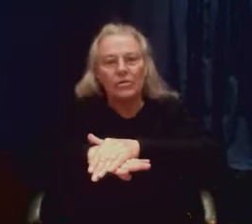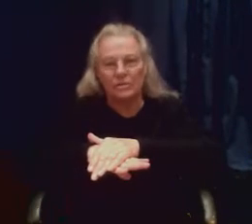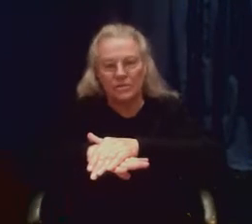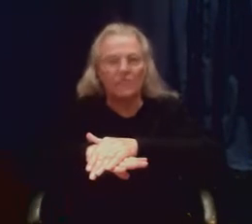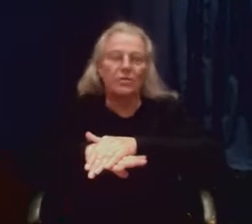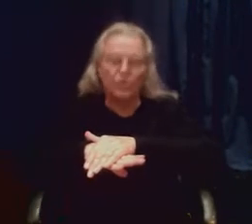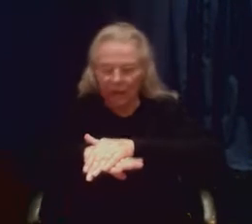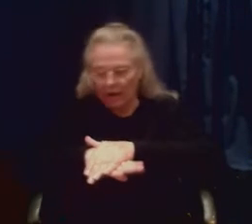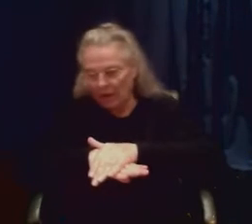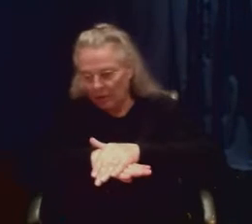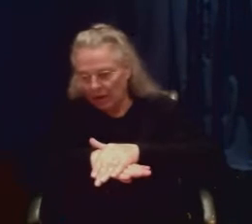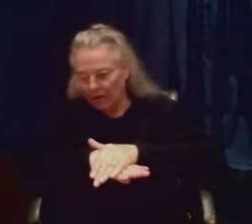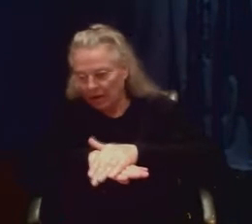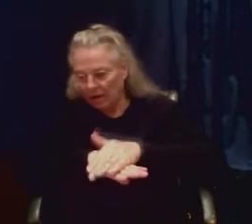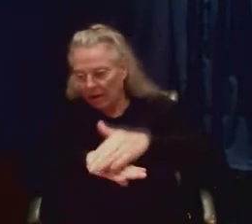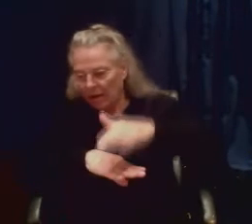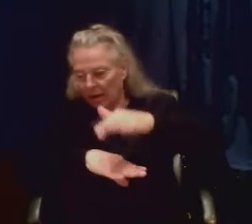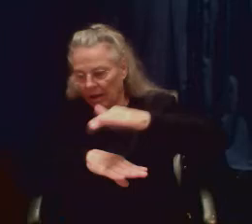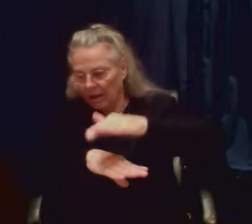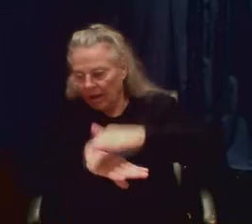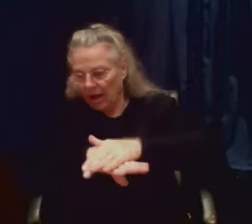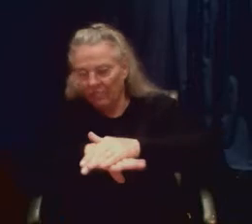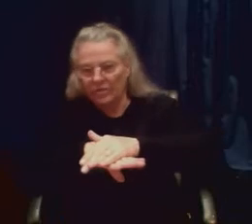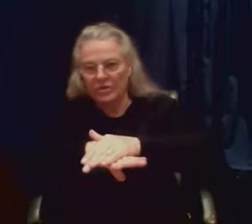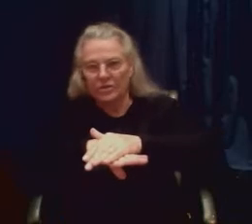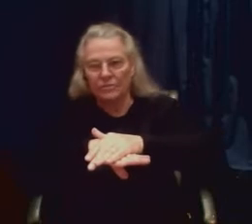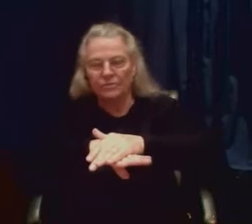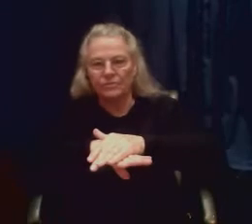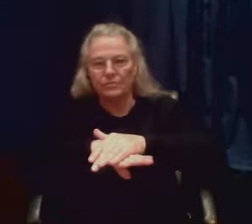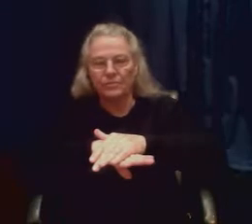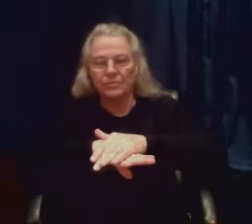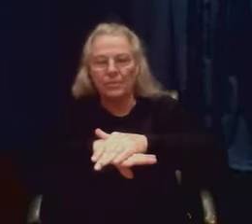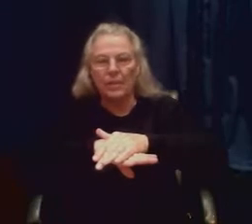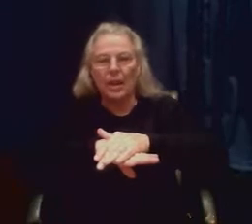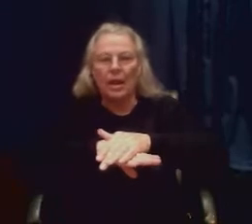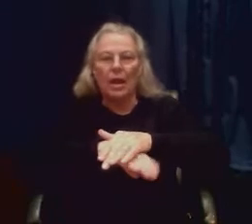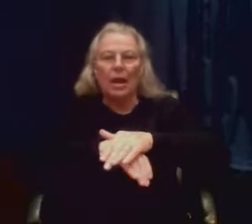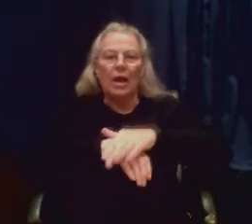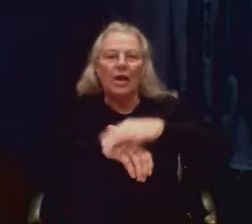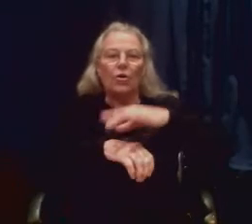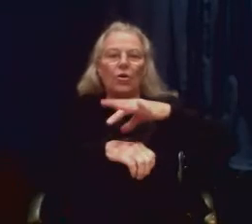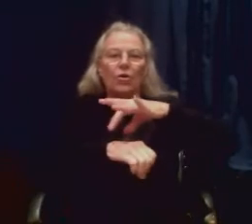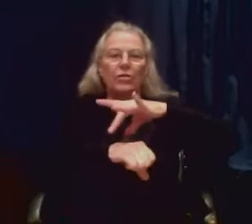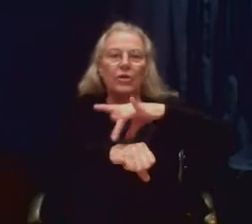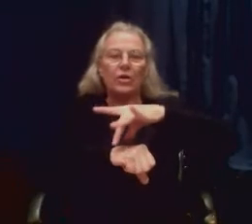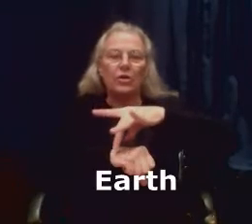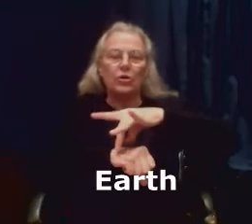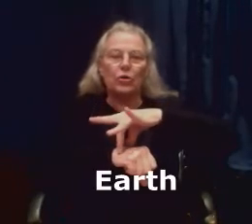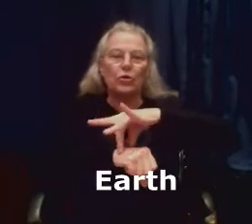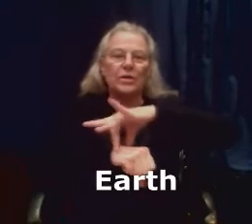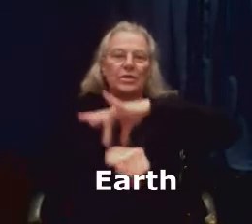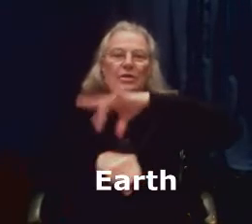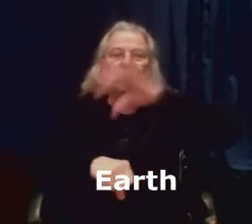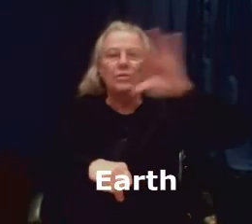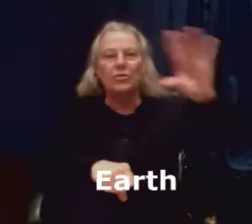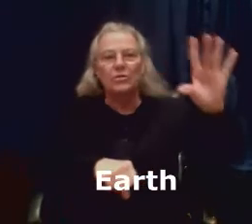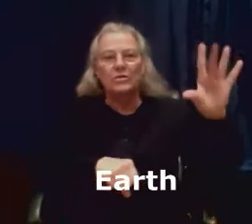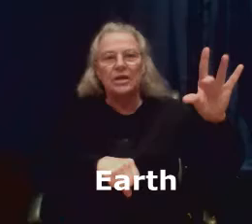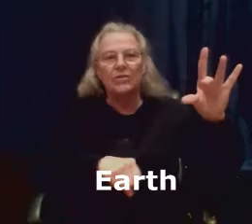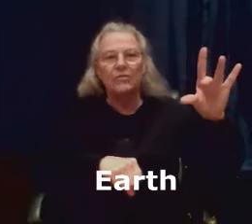covers your non-dominant hand. Covers. Earth, your center